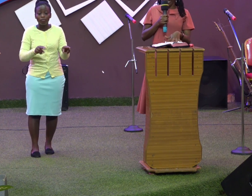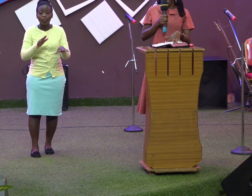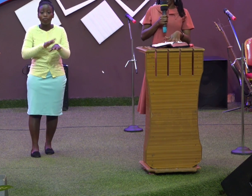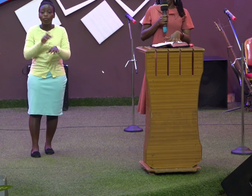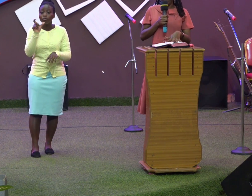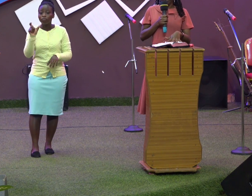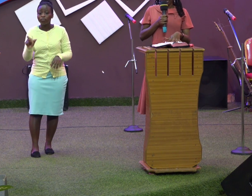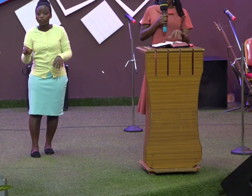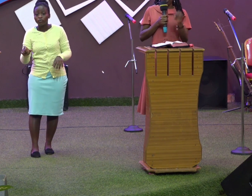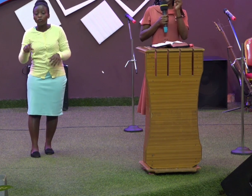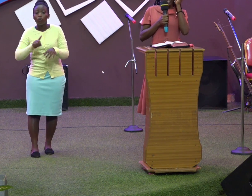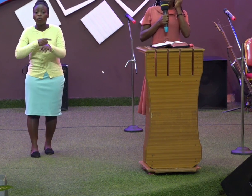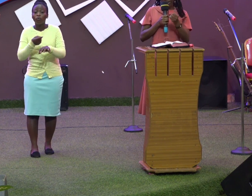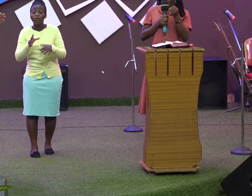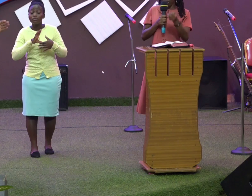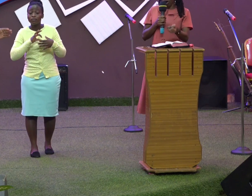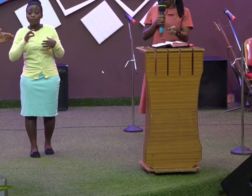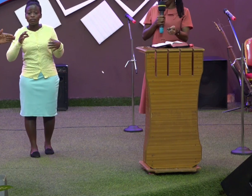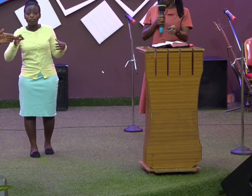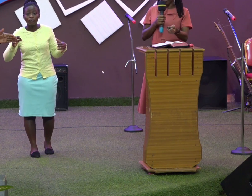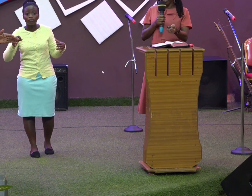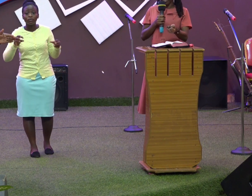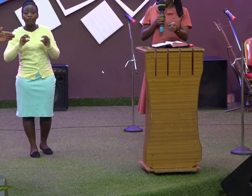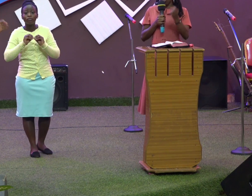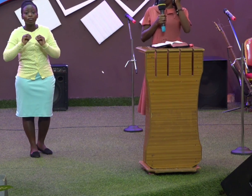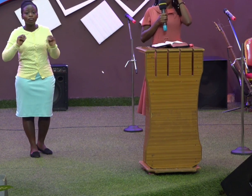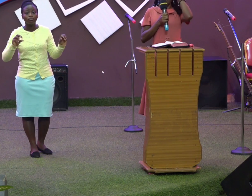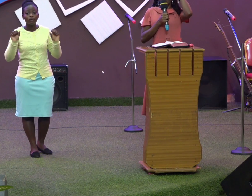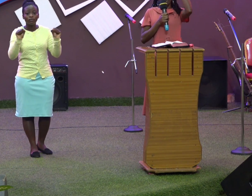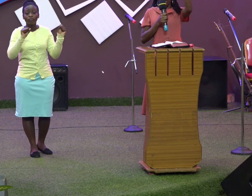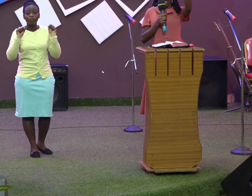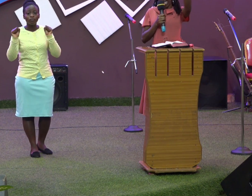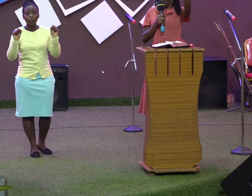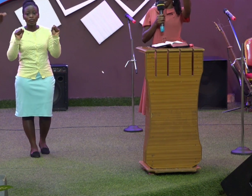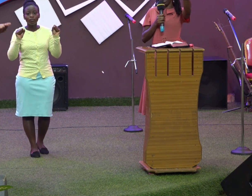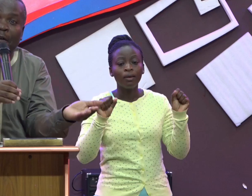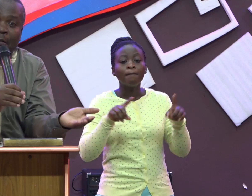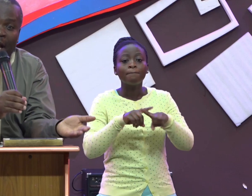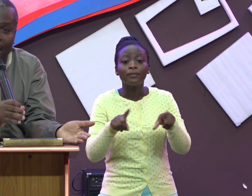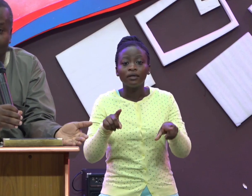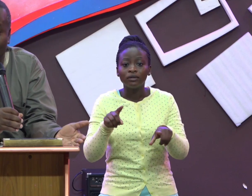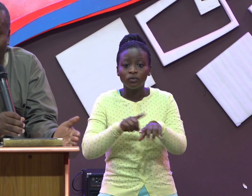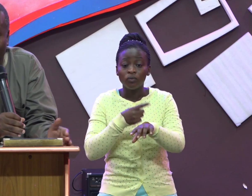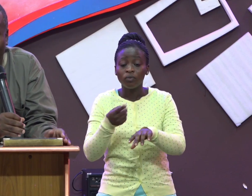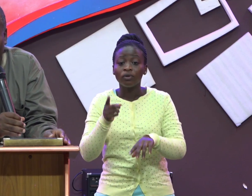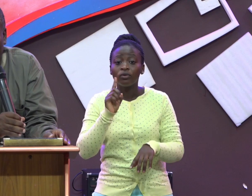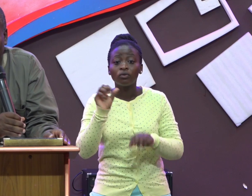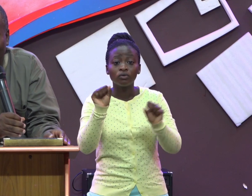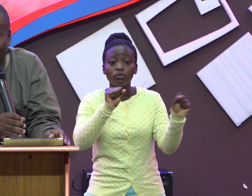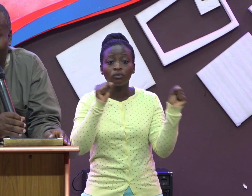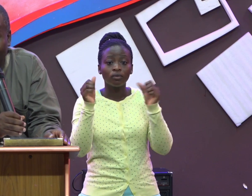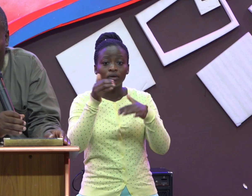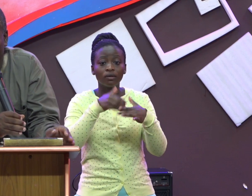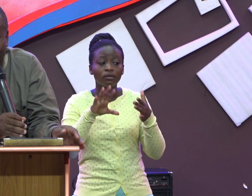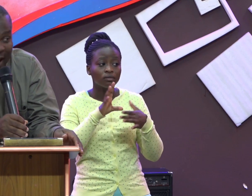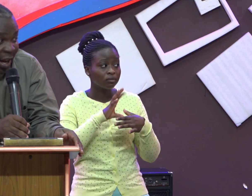is weak. But when the spirit is strong, you will be revealed to the heavens. You have